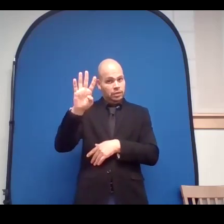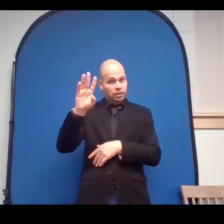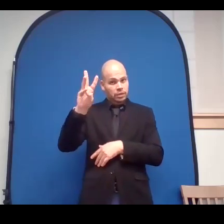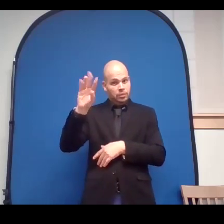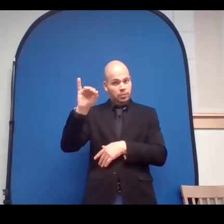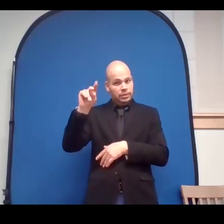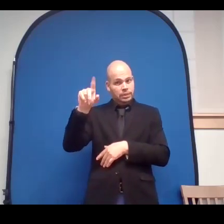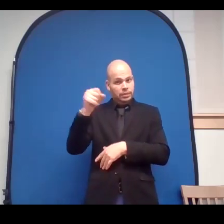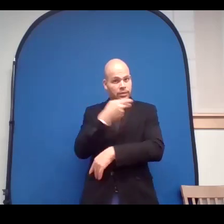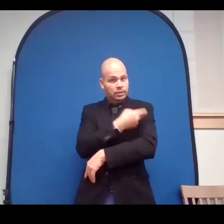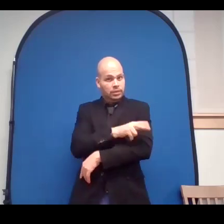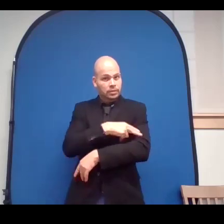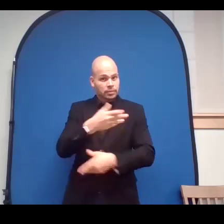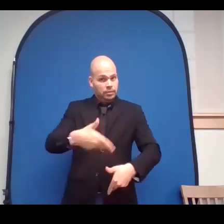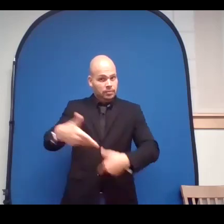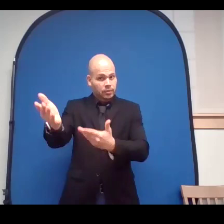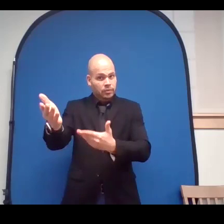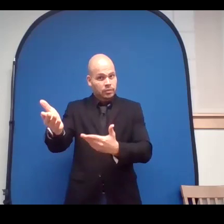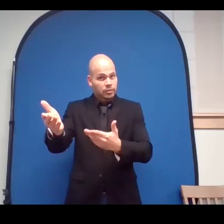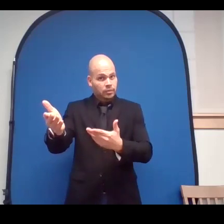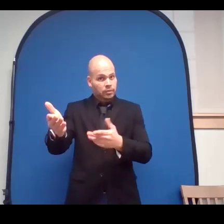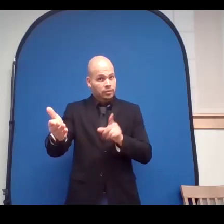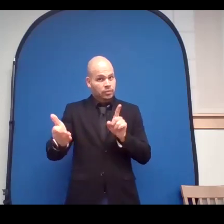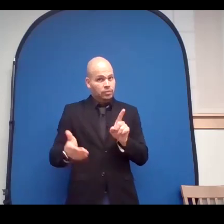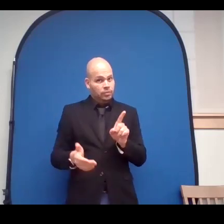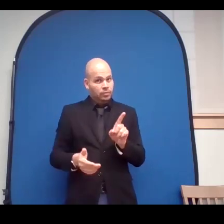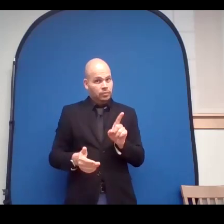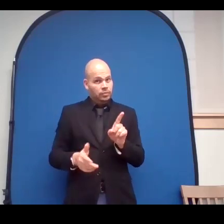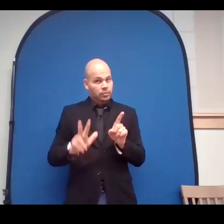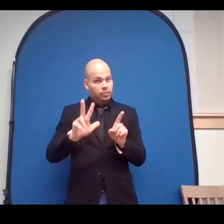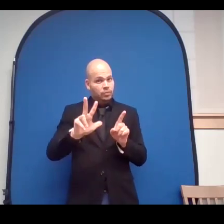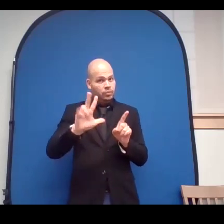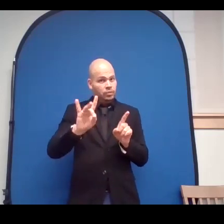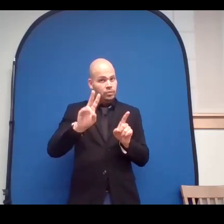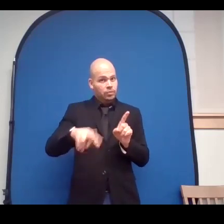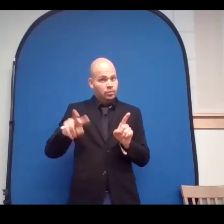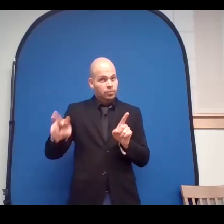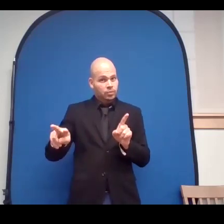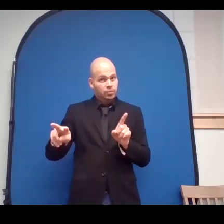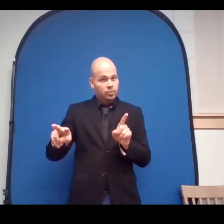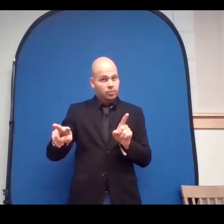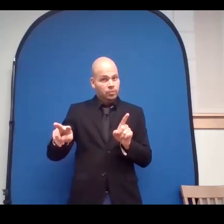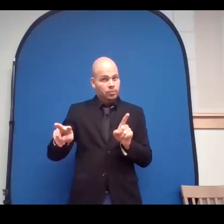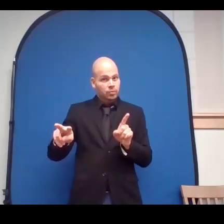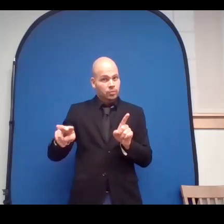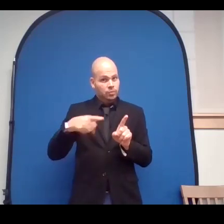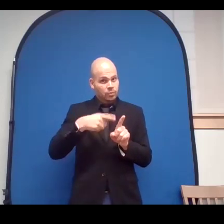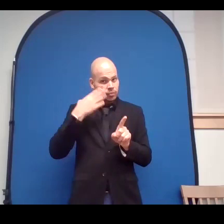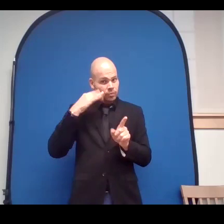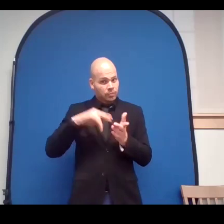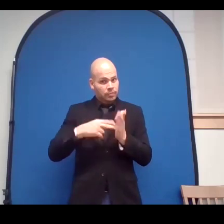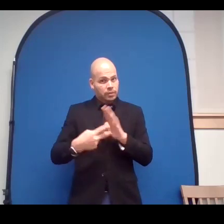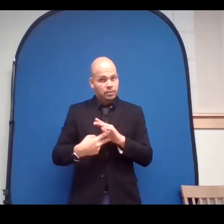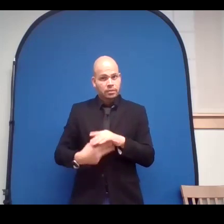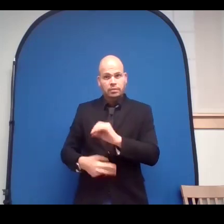You know what a 3822 is, right? I do, sir. What is it? I can't remember the title of it, but